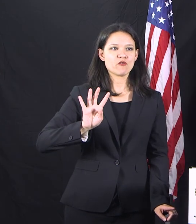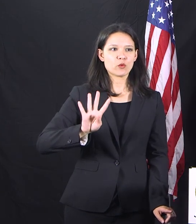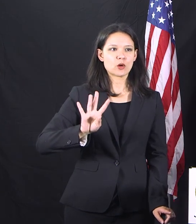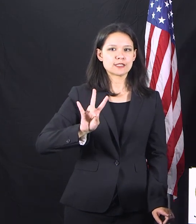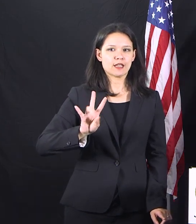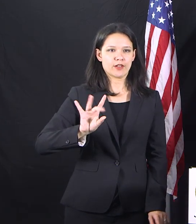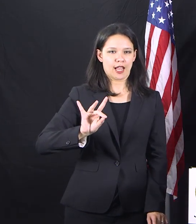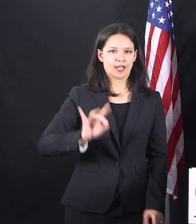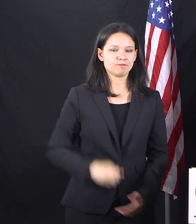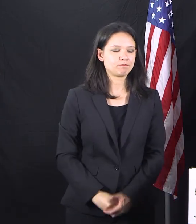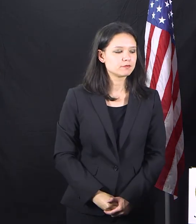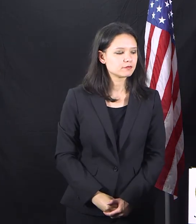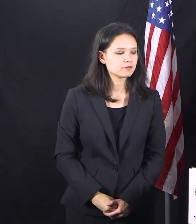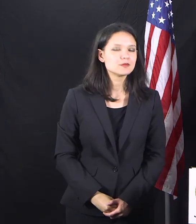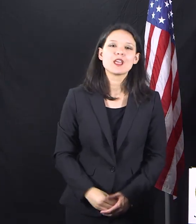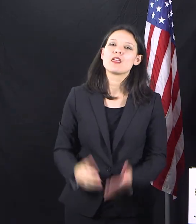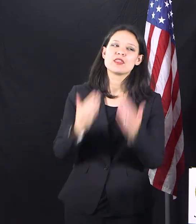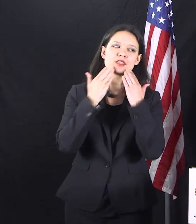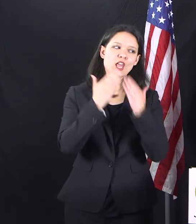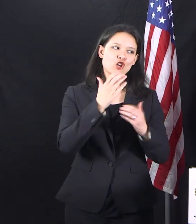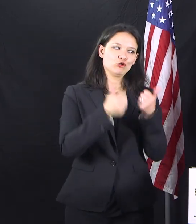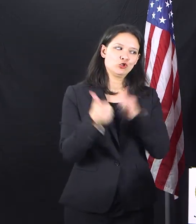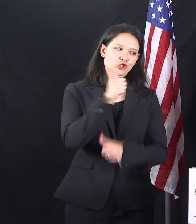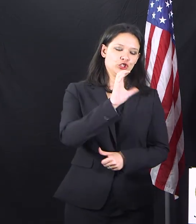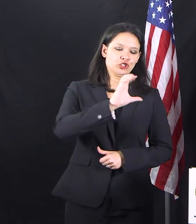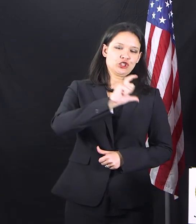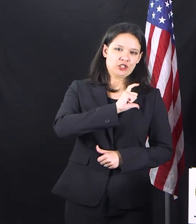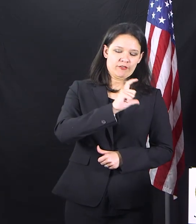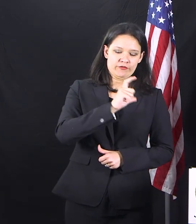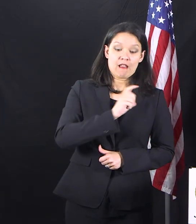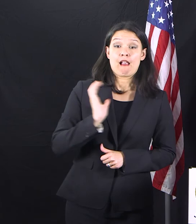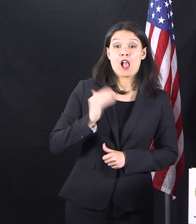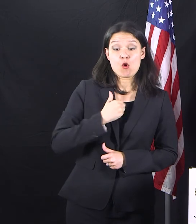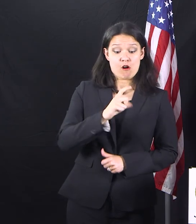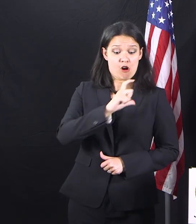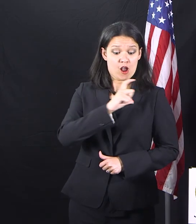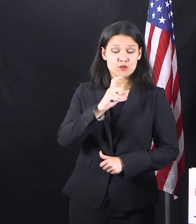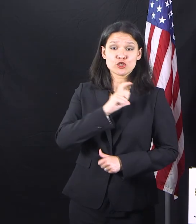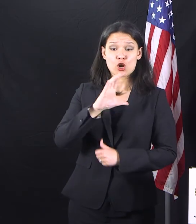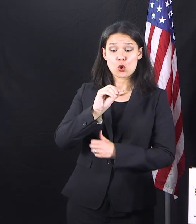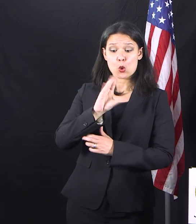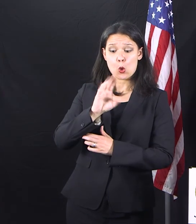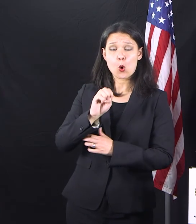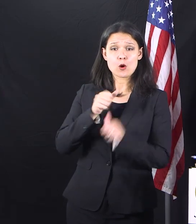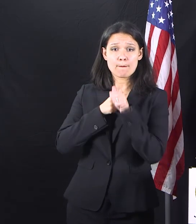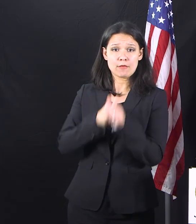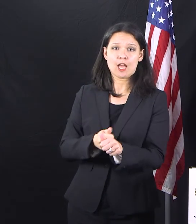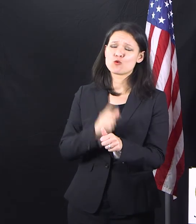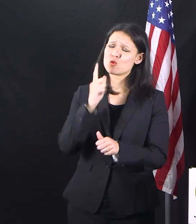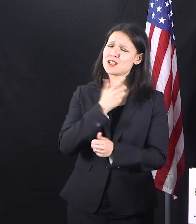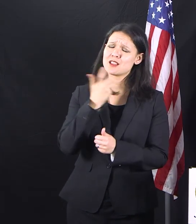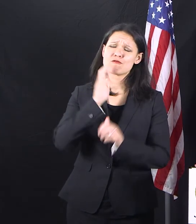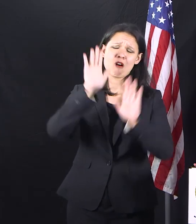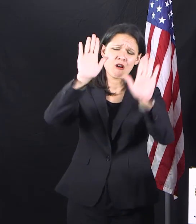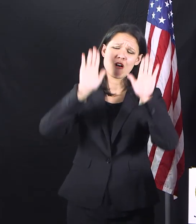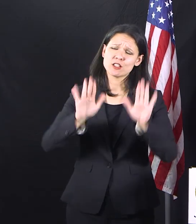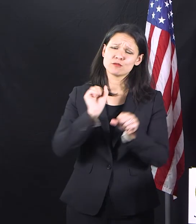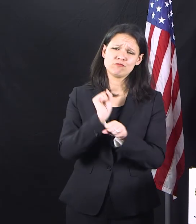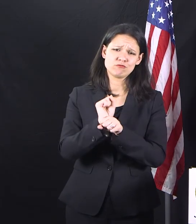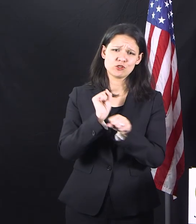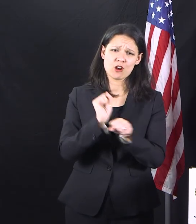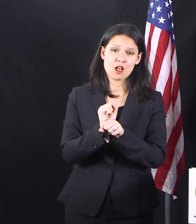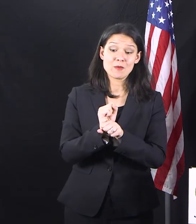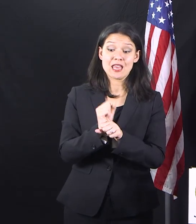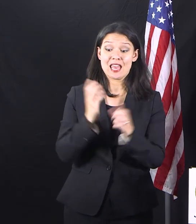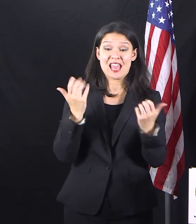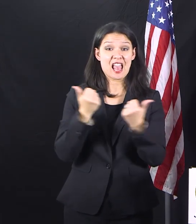Thanks, Chief. Our officers and our firefighters and code compliance really are doing the best job. And everybody that's here working for